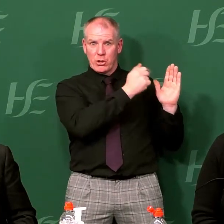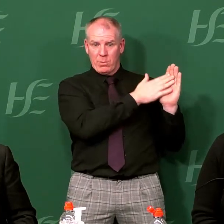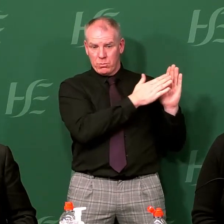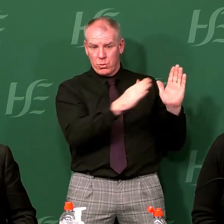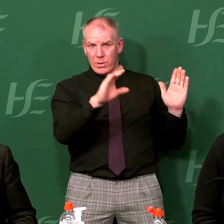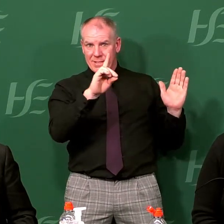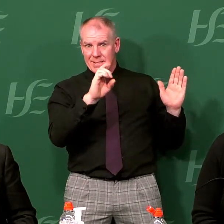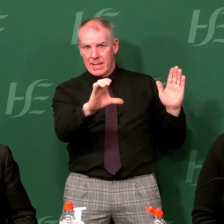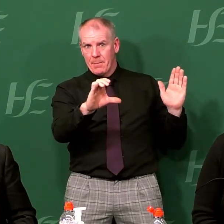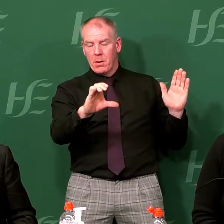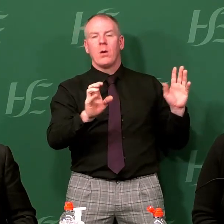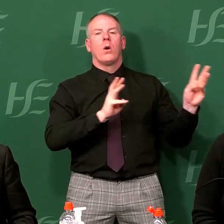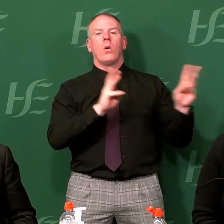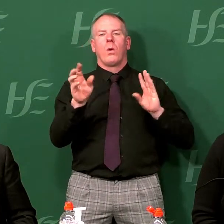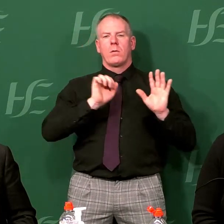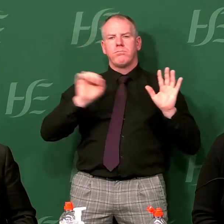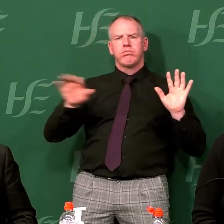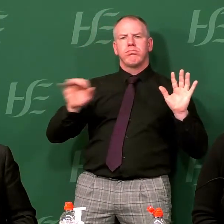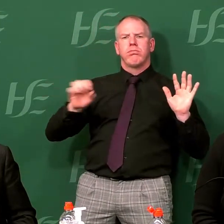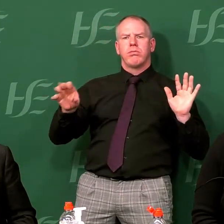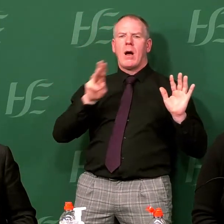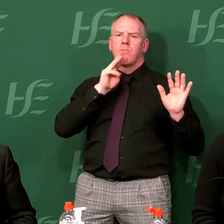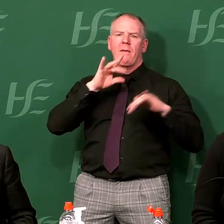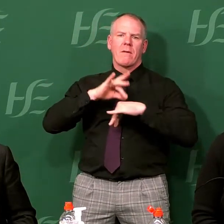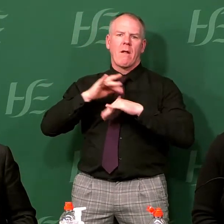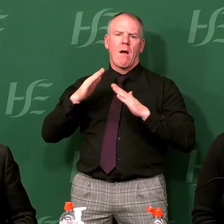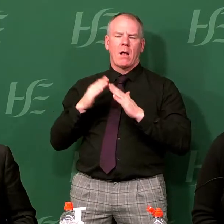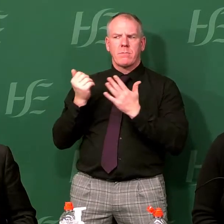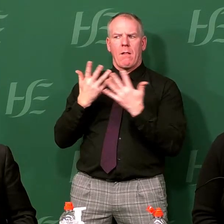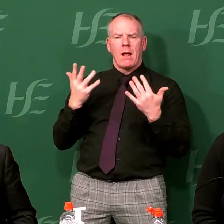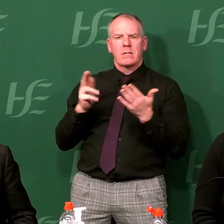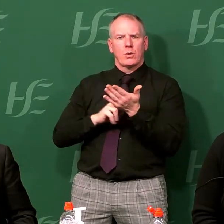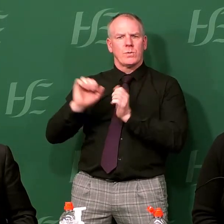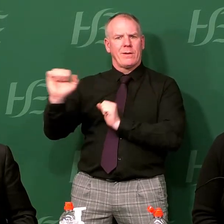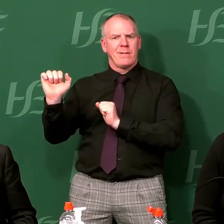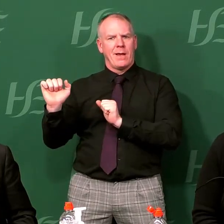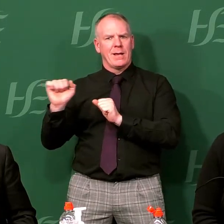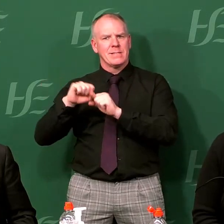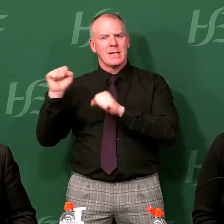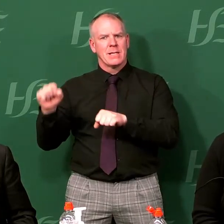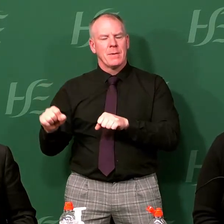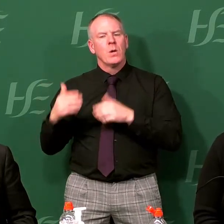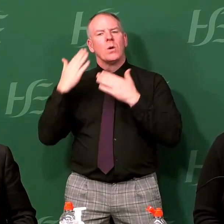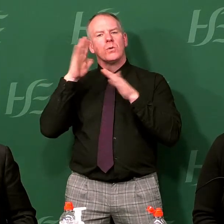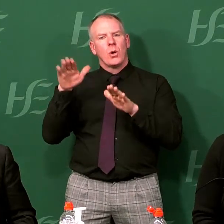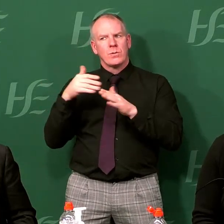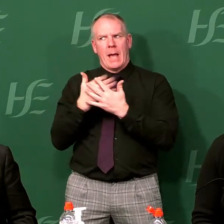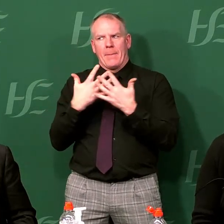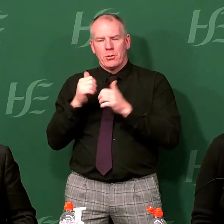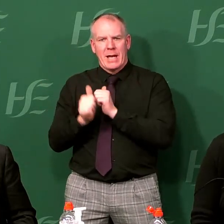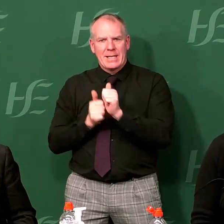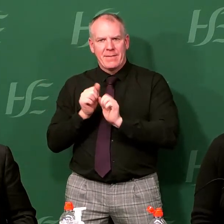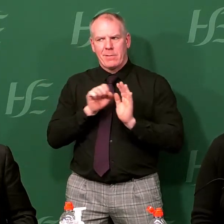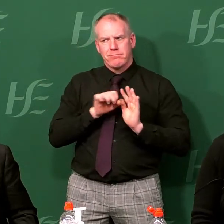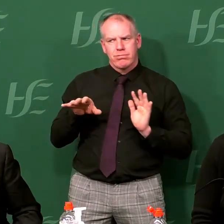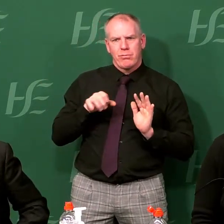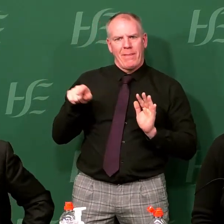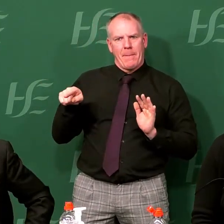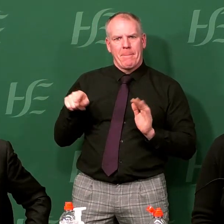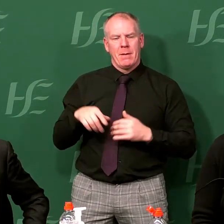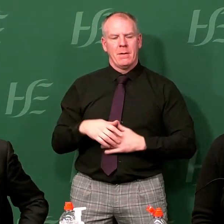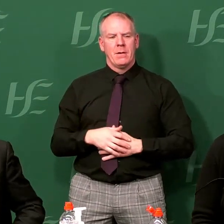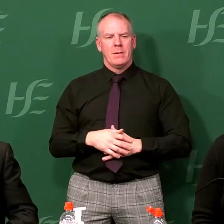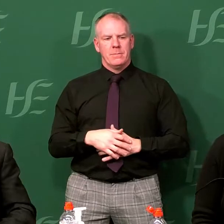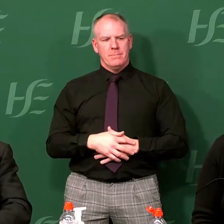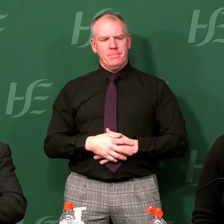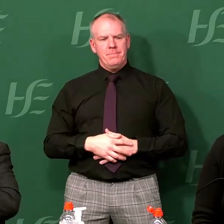work that we have deployed out to private hospitals and the bed days used there, which is an indicator of the amount of activity that's transferring. I think it's,